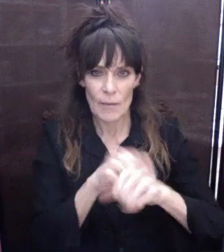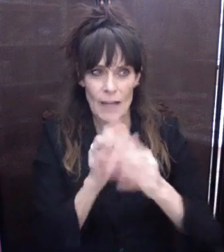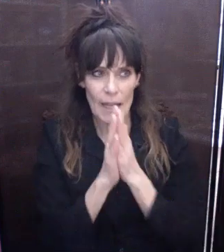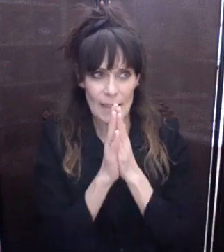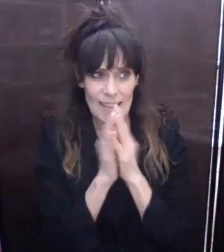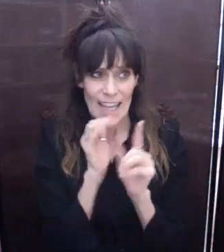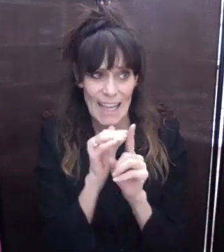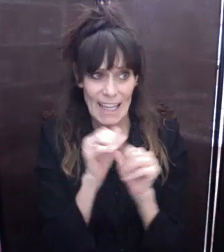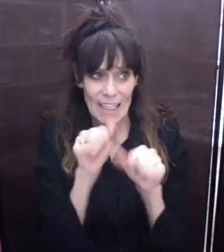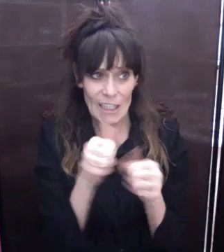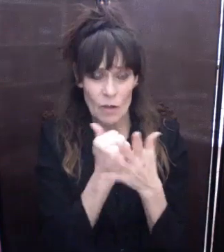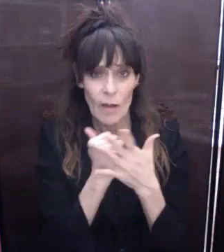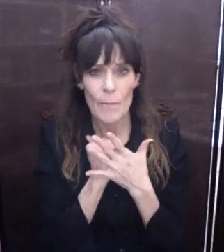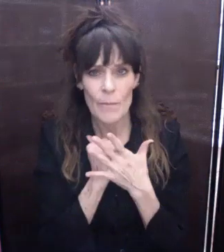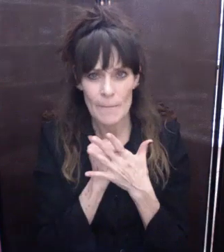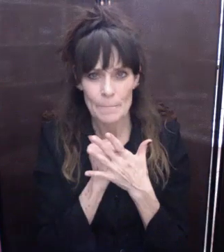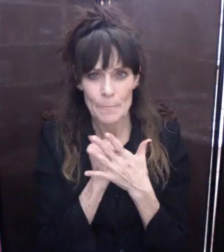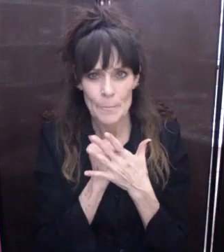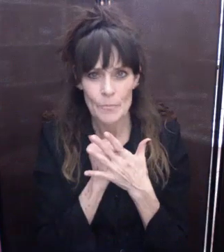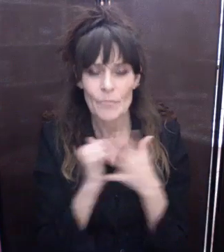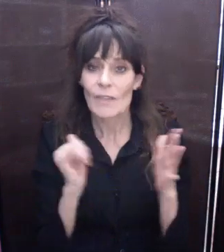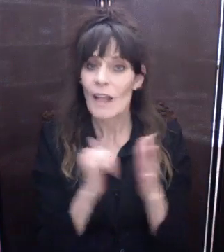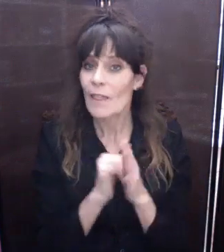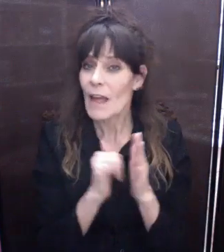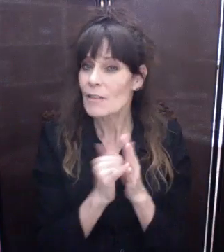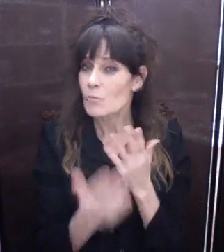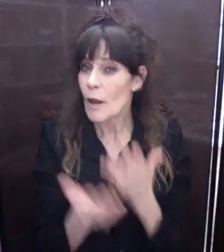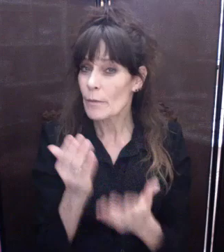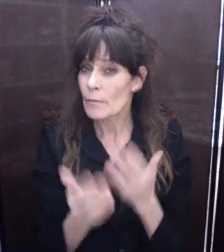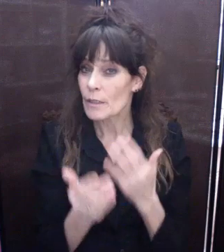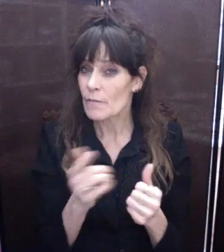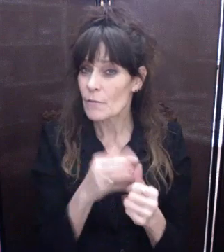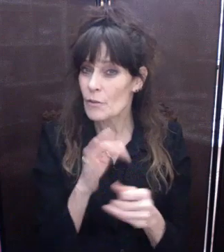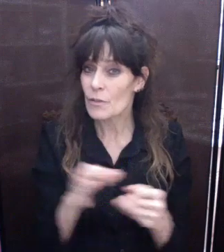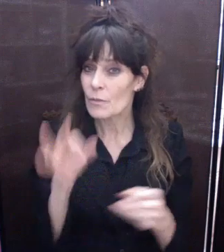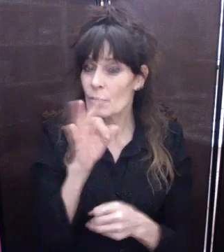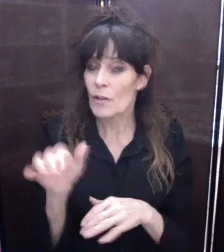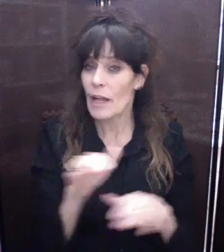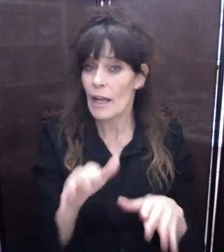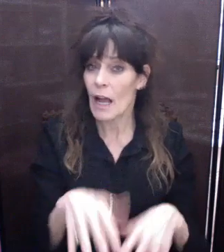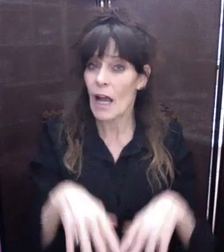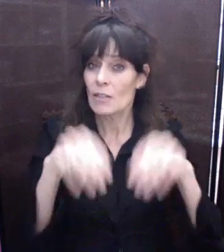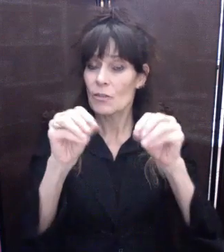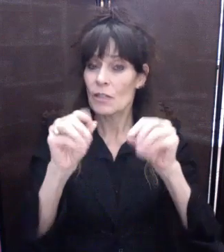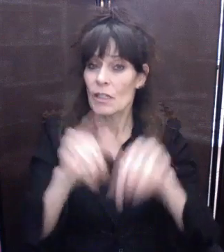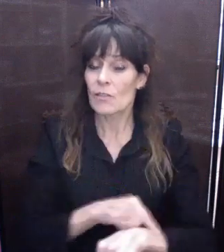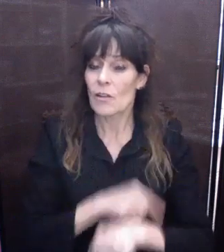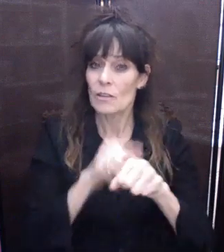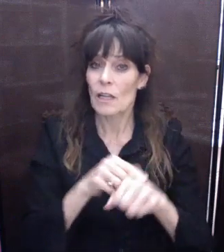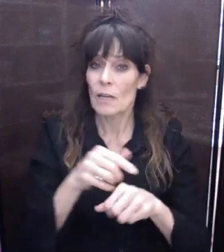you help me? That's probably the first spiritual act that I took in a long time, picking up the phone and